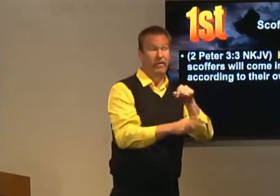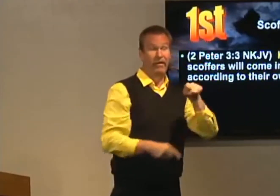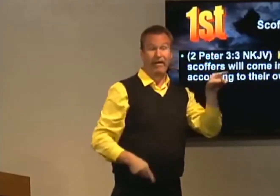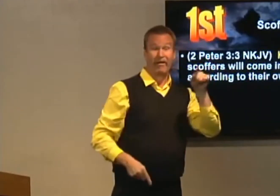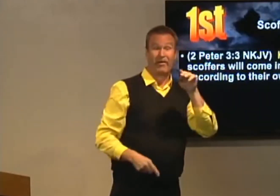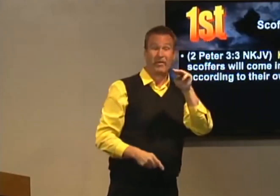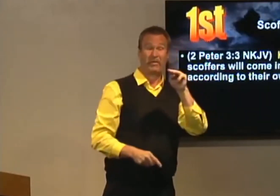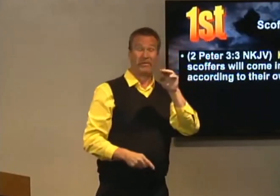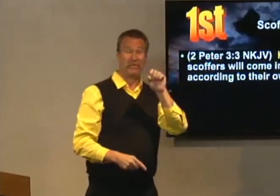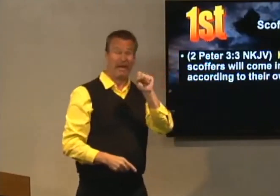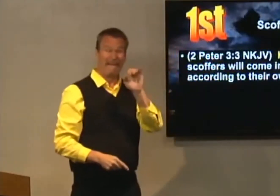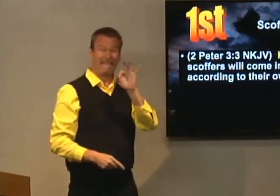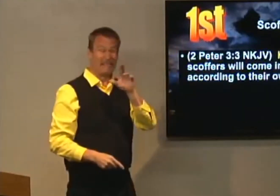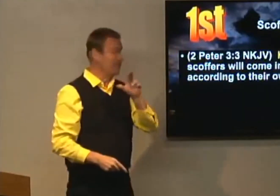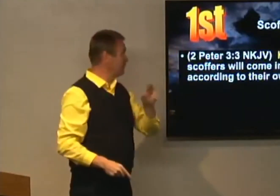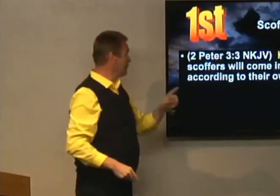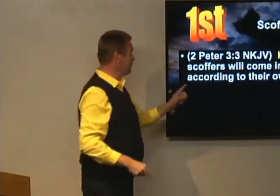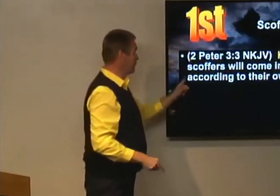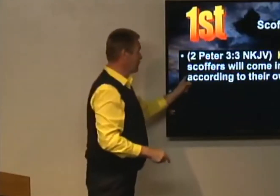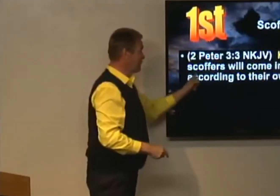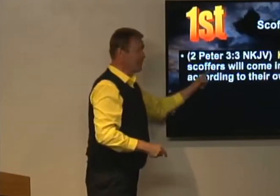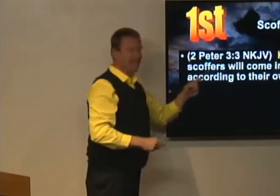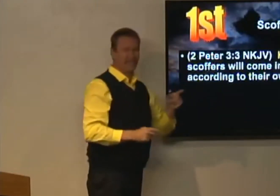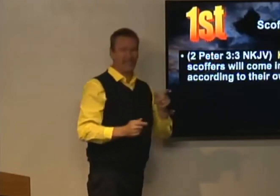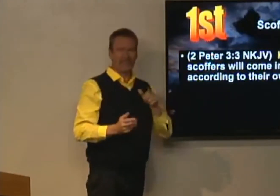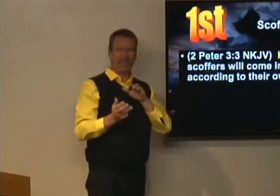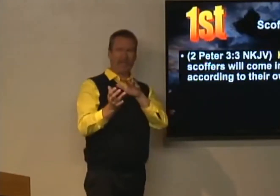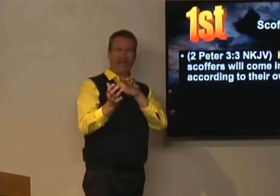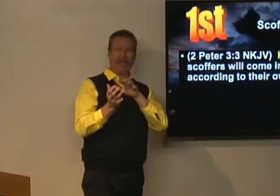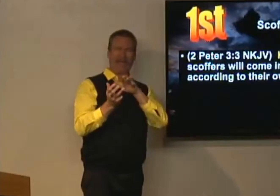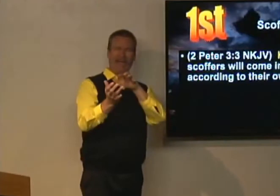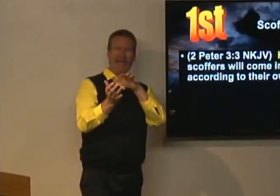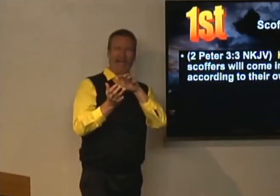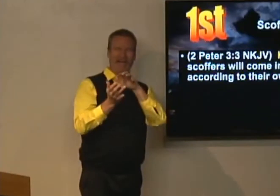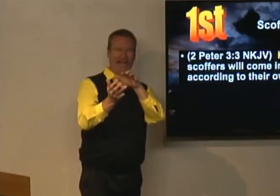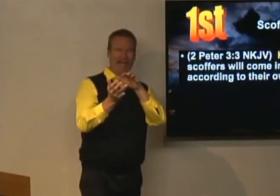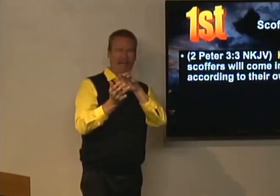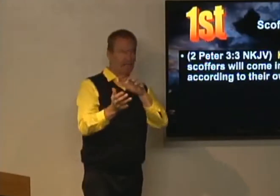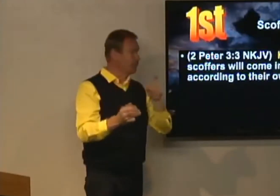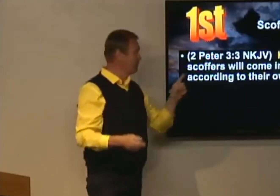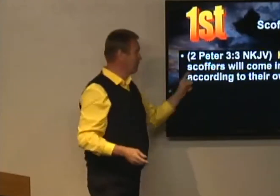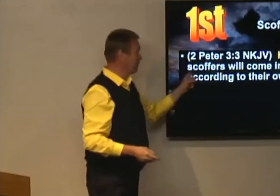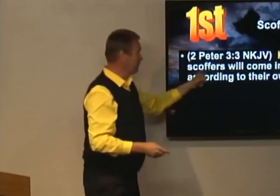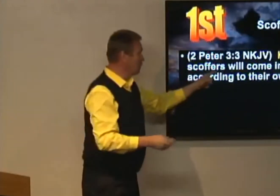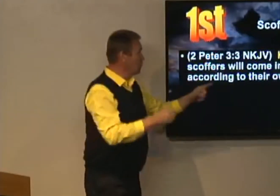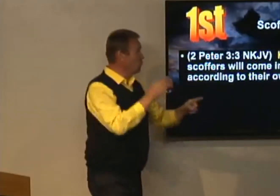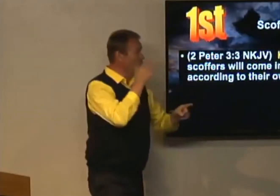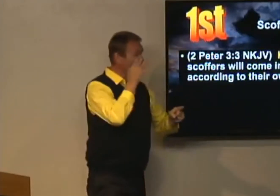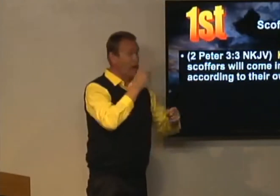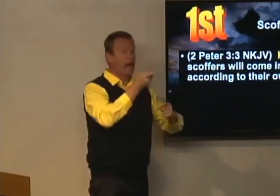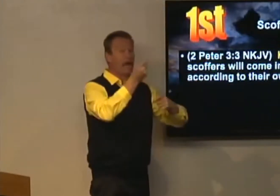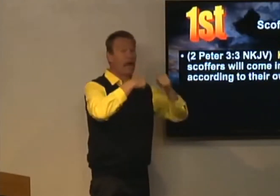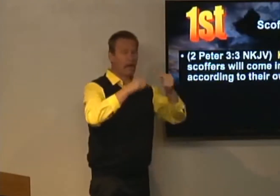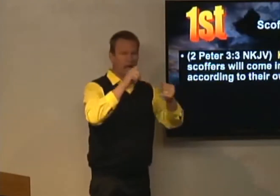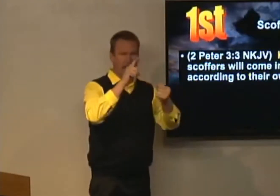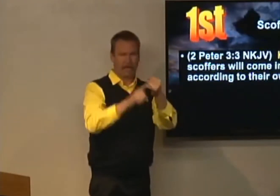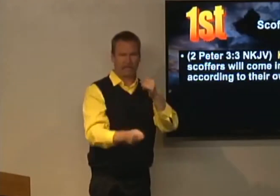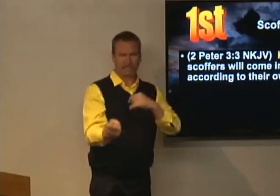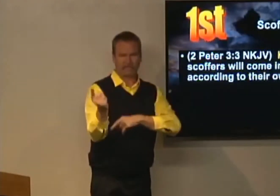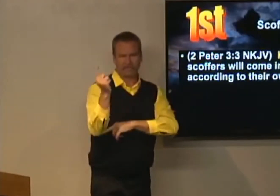people, to deceive them. And here, scoffers, mockers, they laugh at these people about what will